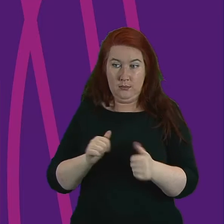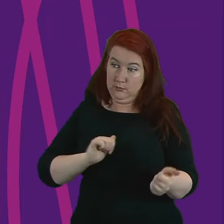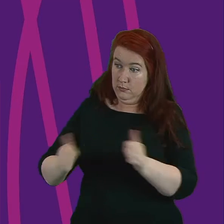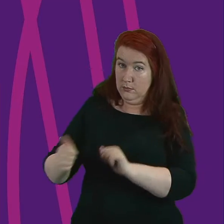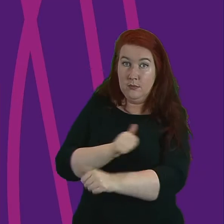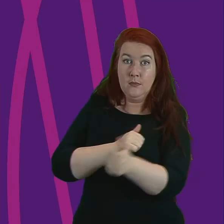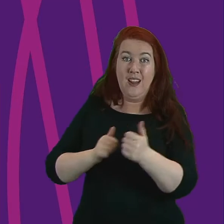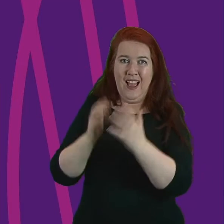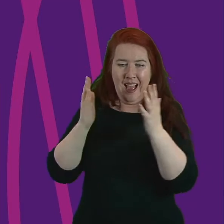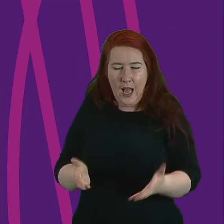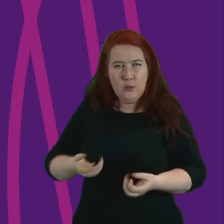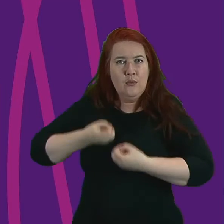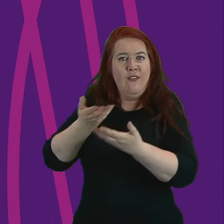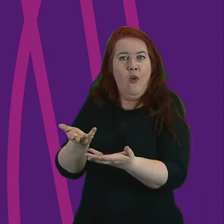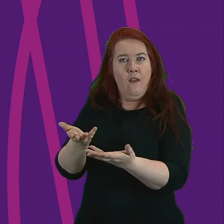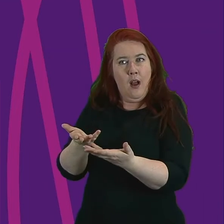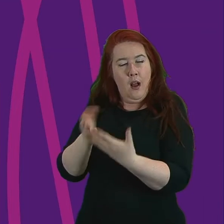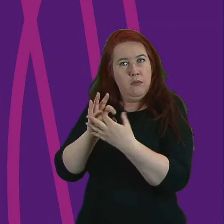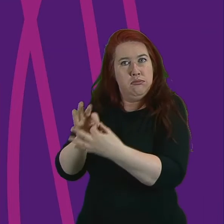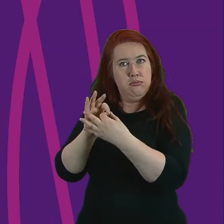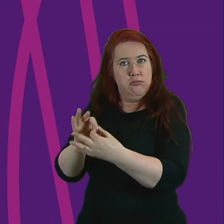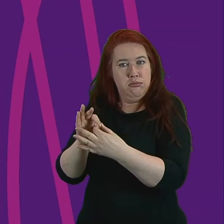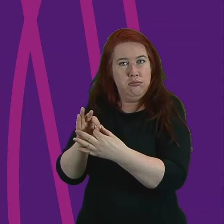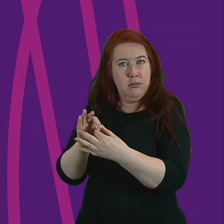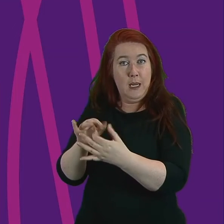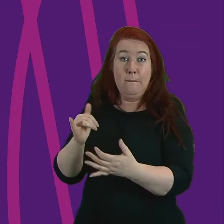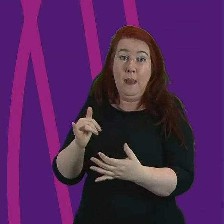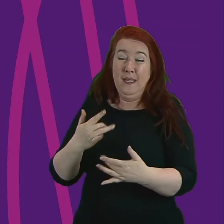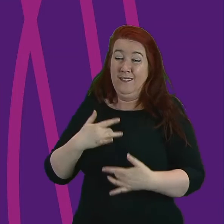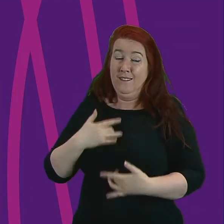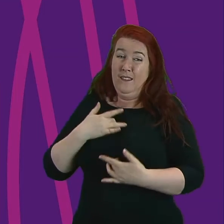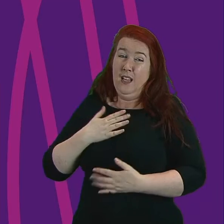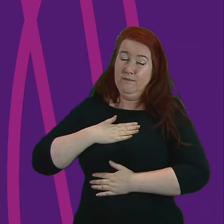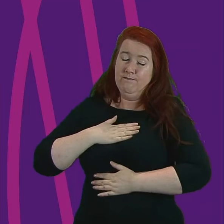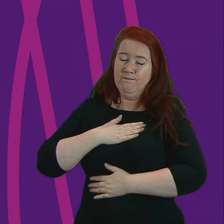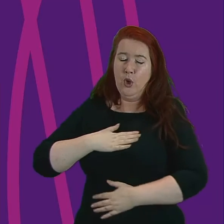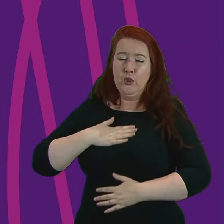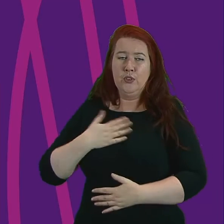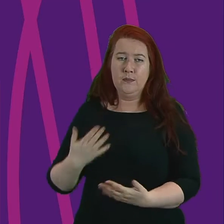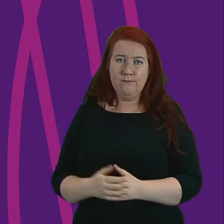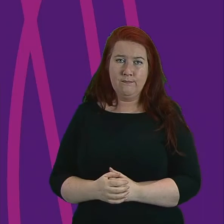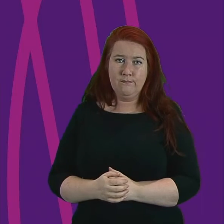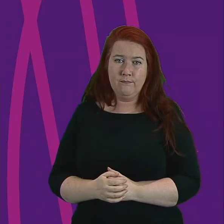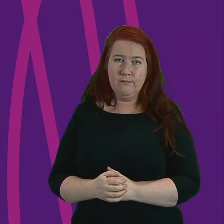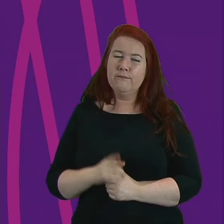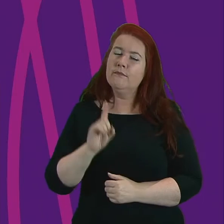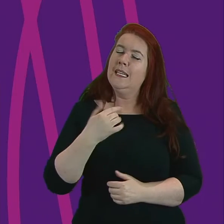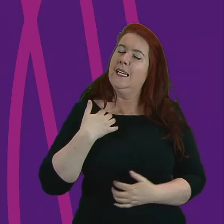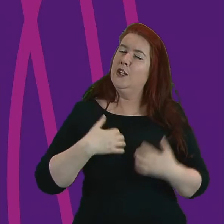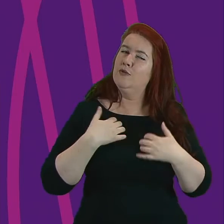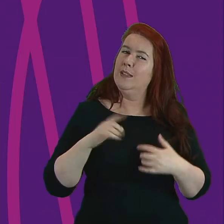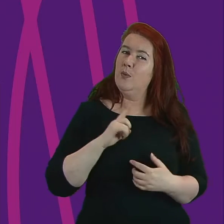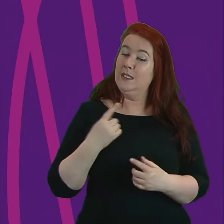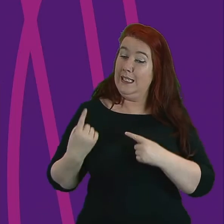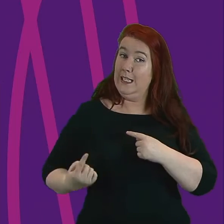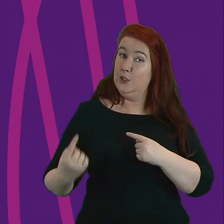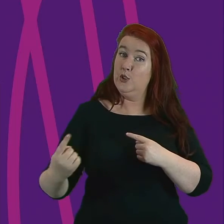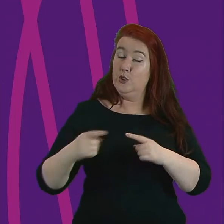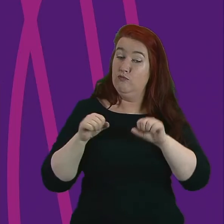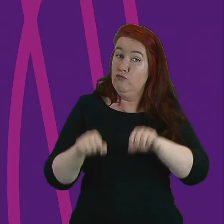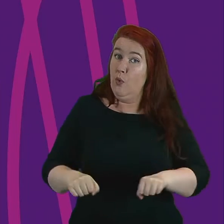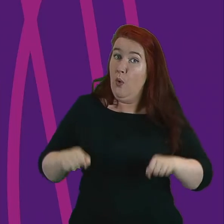to, even if it meant getting his feelings hurt." What is interesting is that each rower had not only